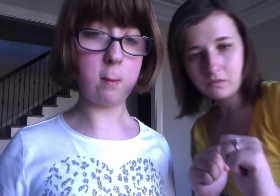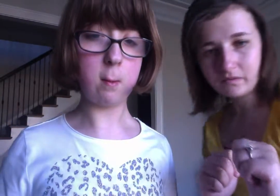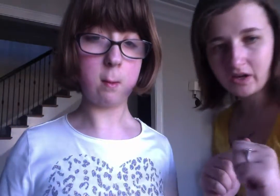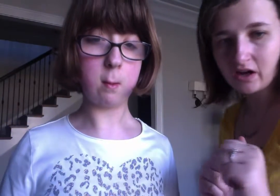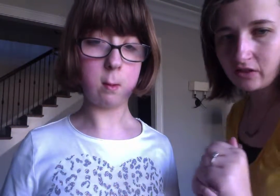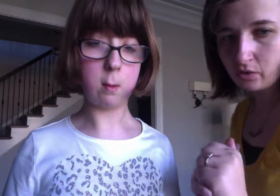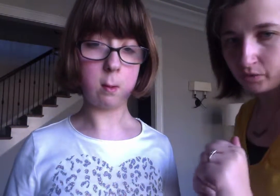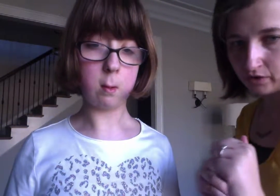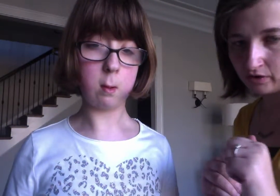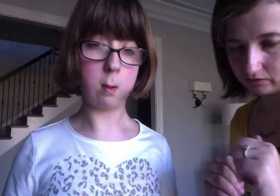are the